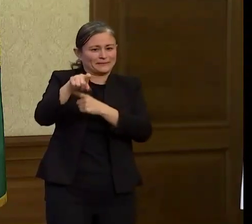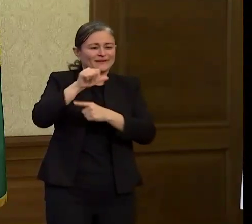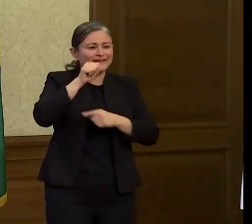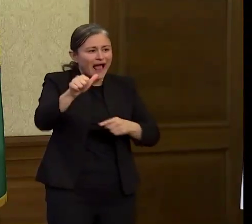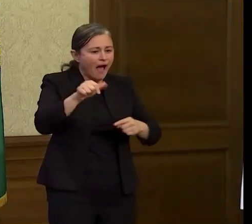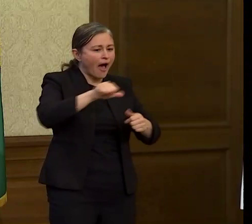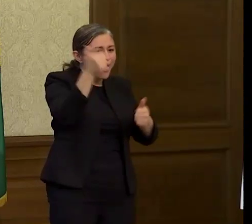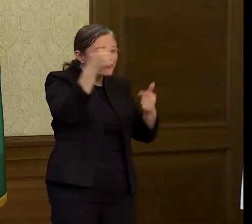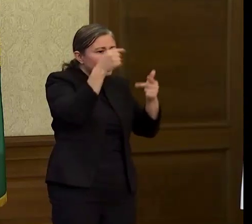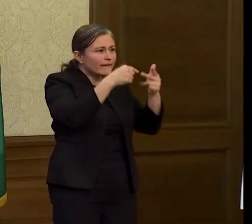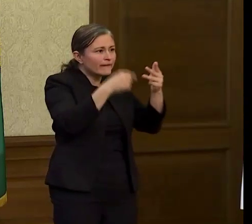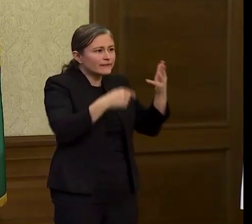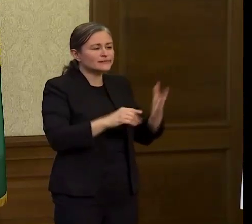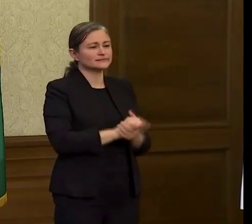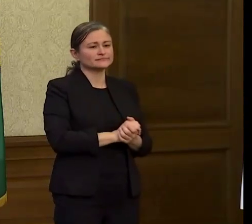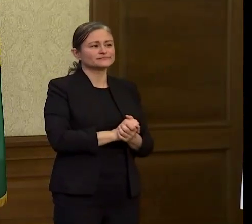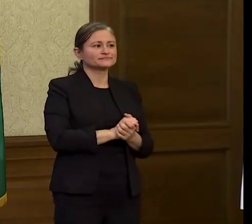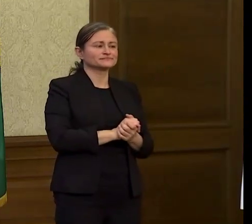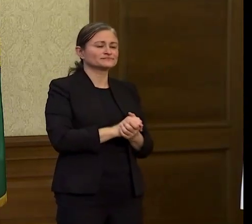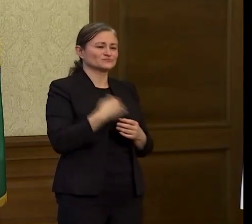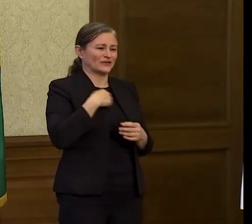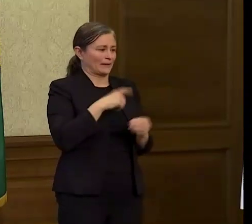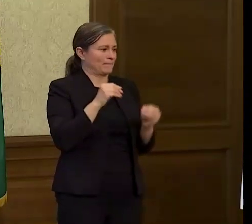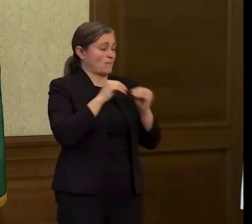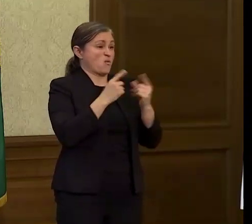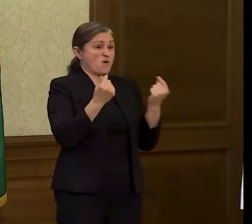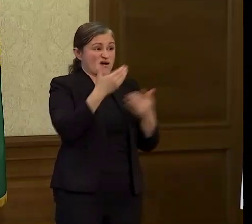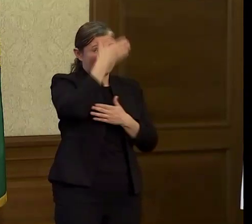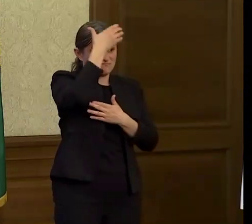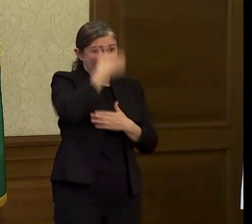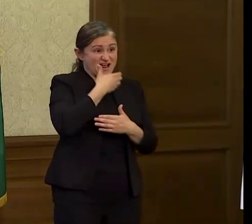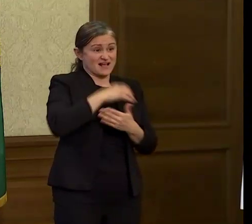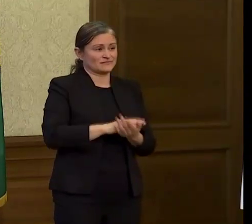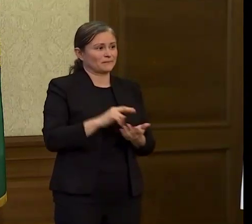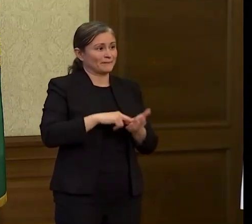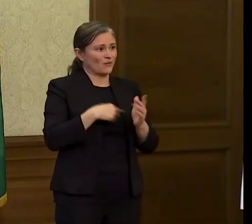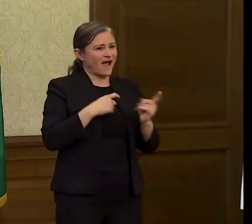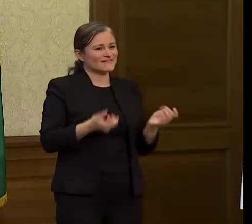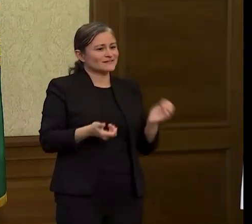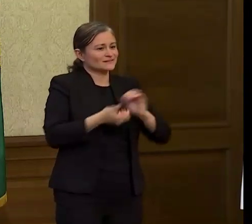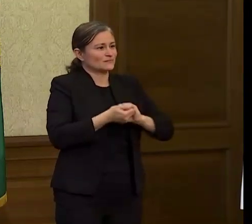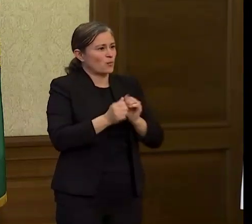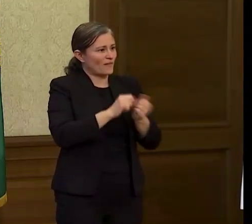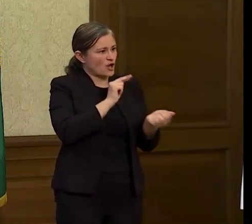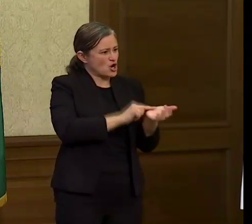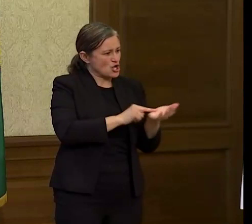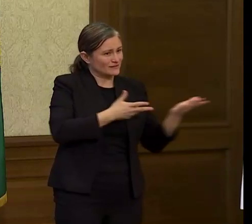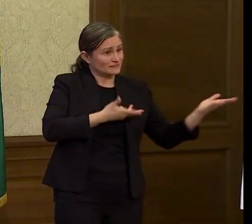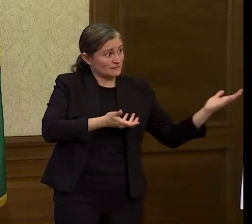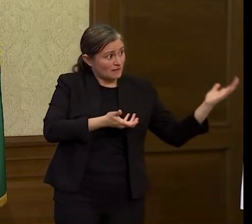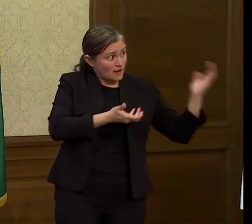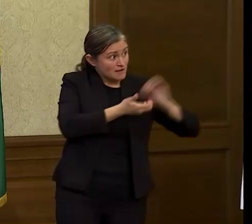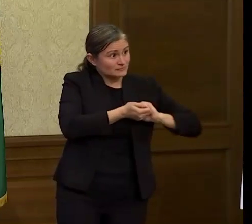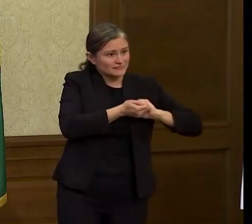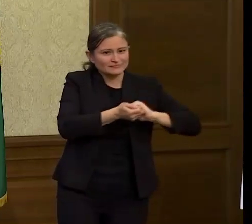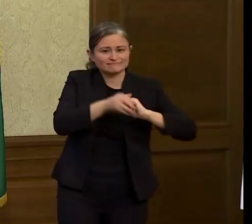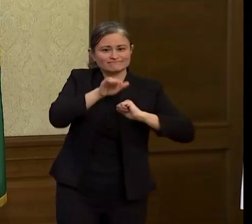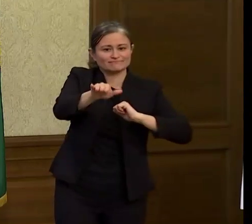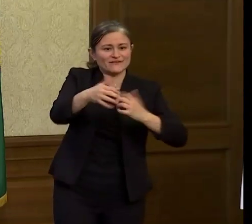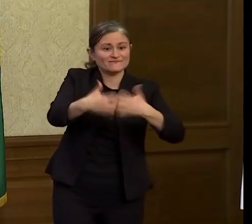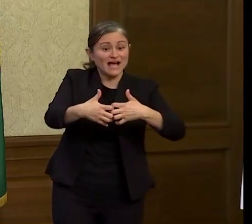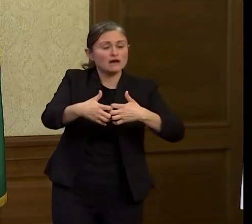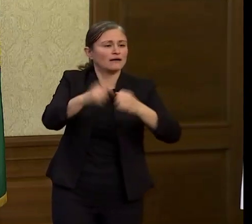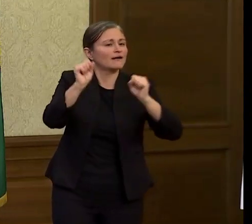now. So I want to link arms with our nurses to get that job done. I'll look forward to talking to them. Okay, we're going to take two